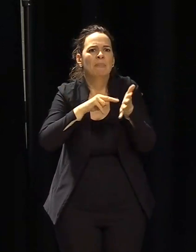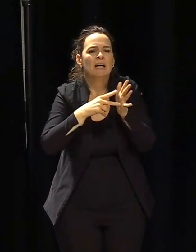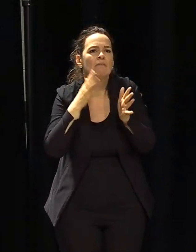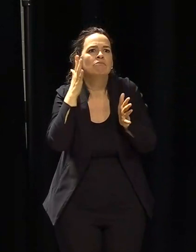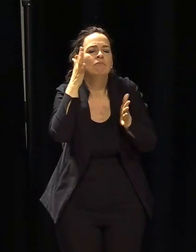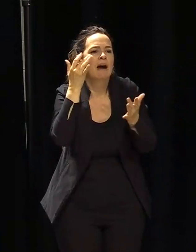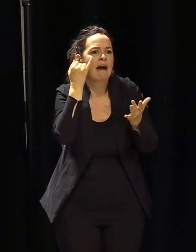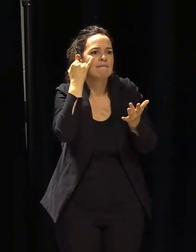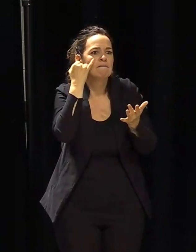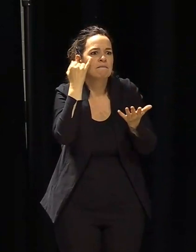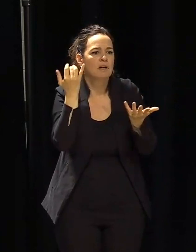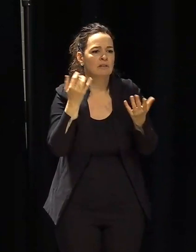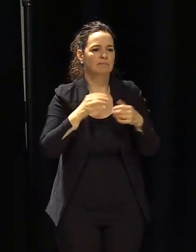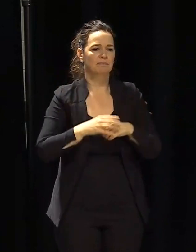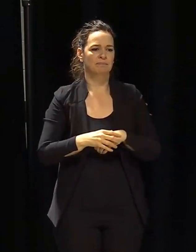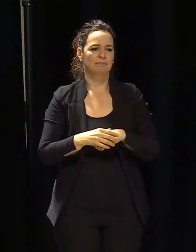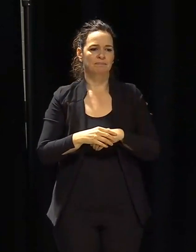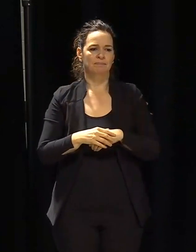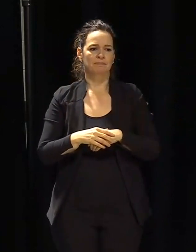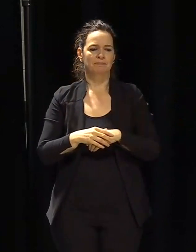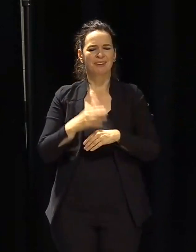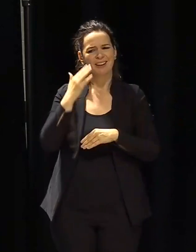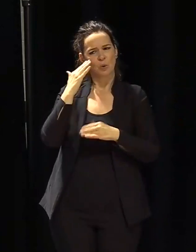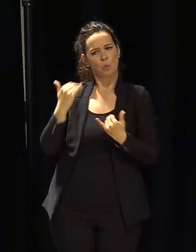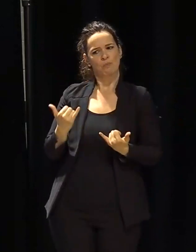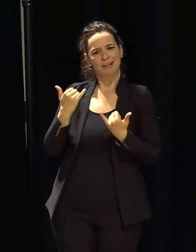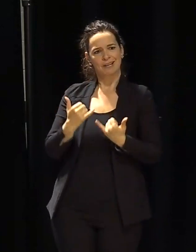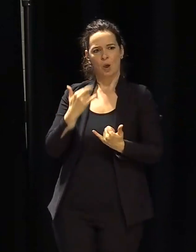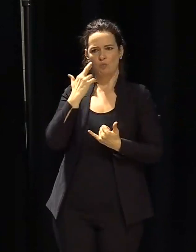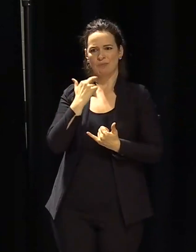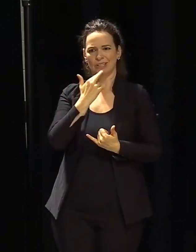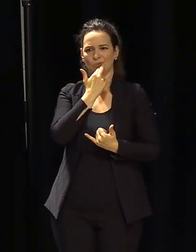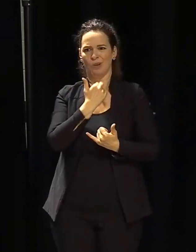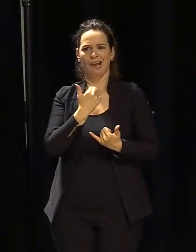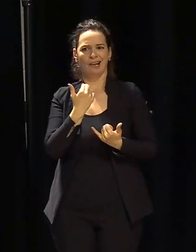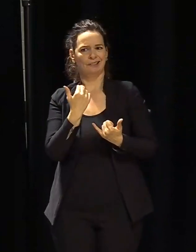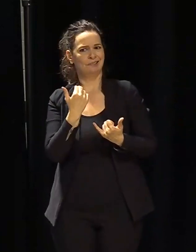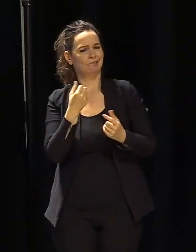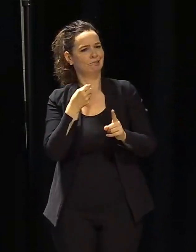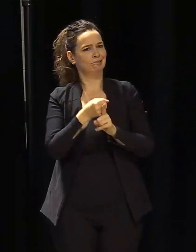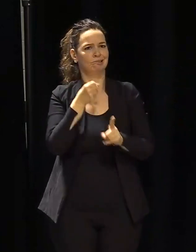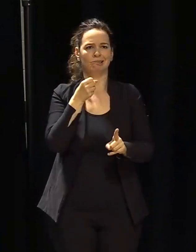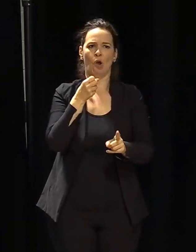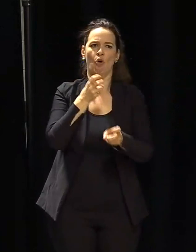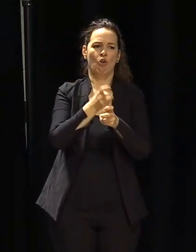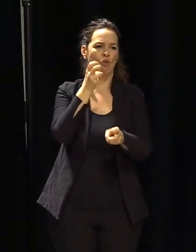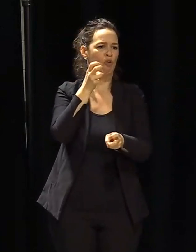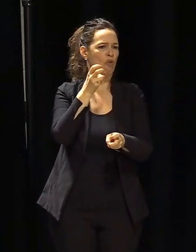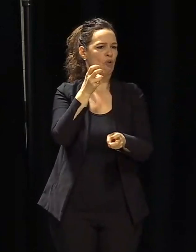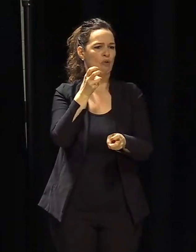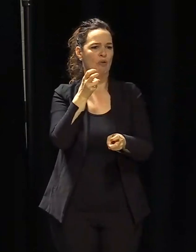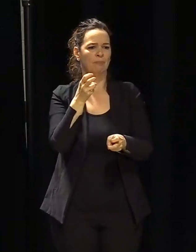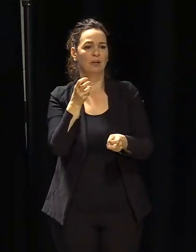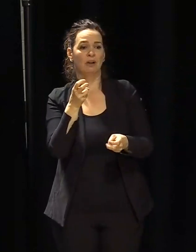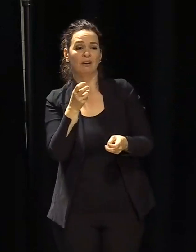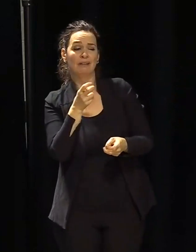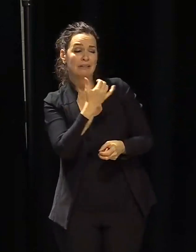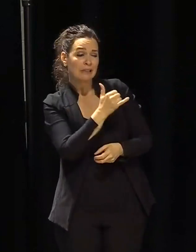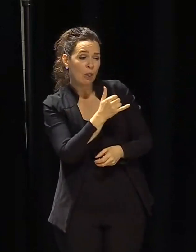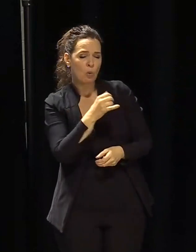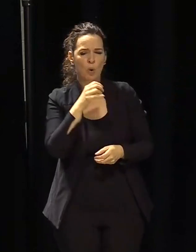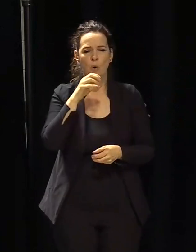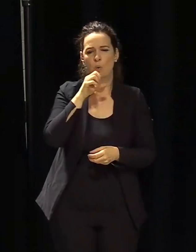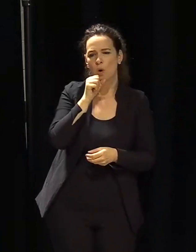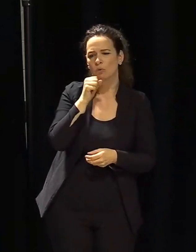would be impacted, but you mentioned about how some are still in a yellow and orange zone, so can you just explain that so again? if you